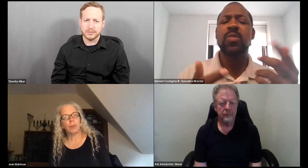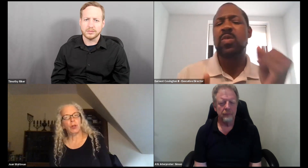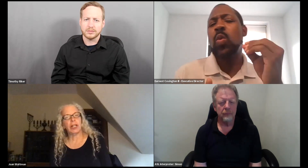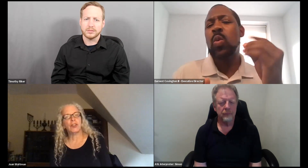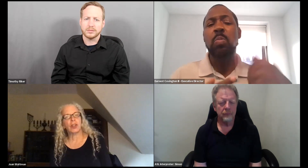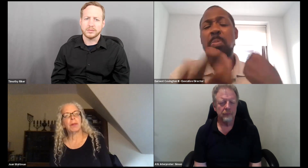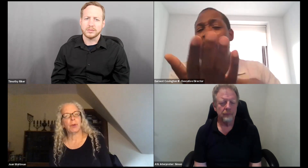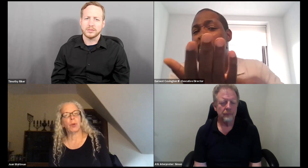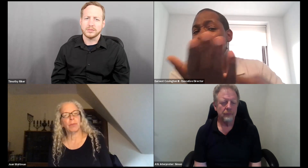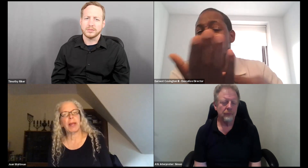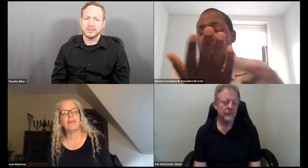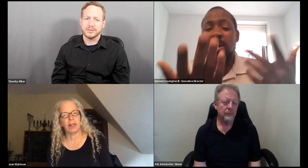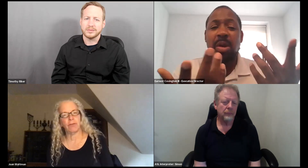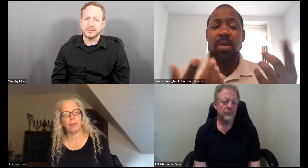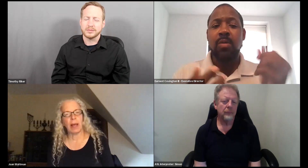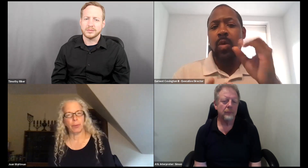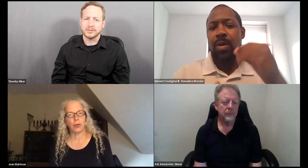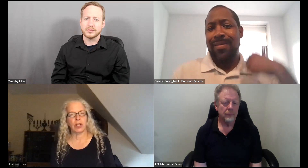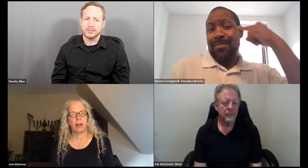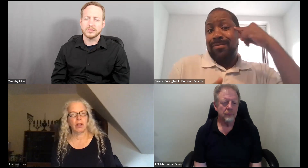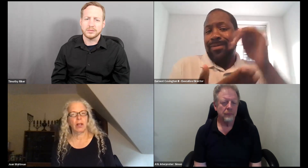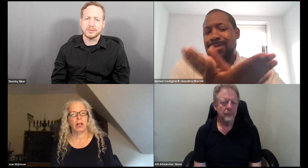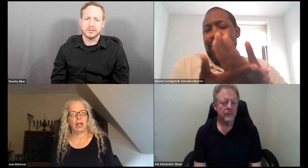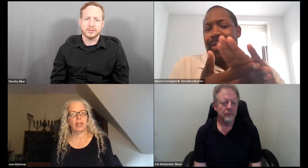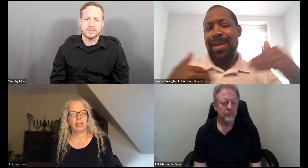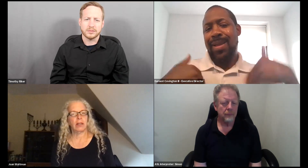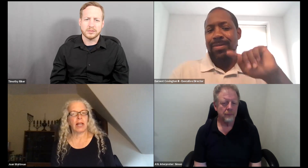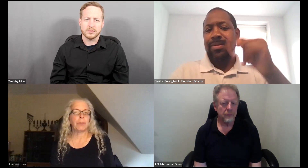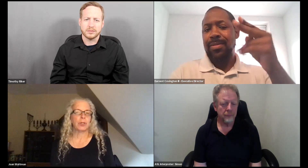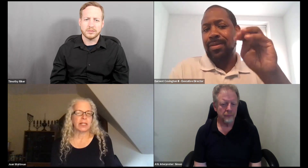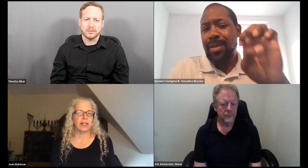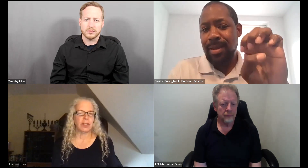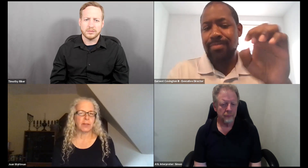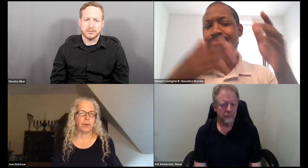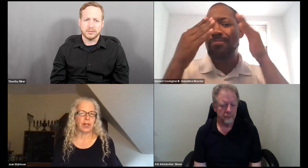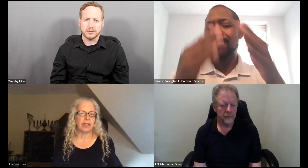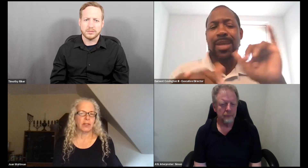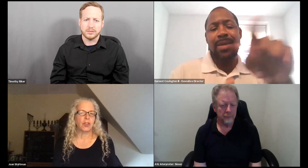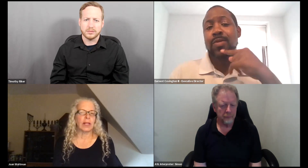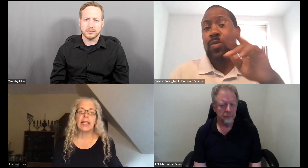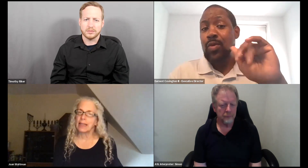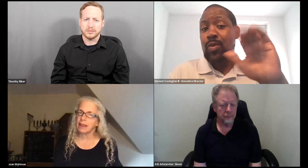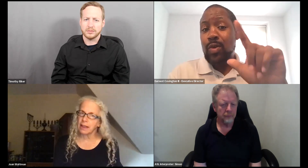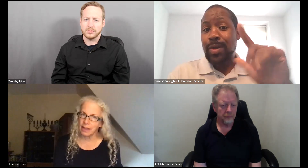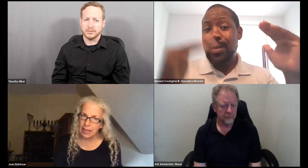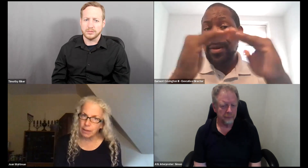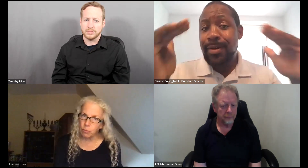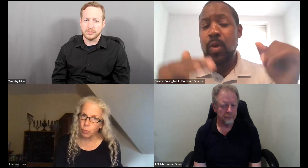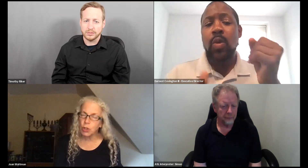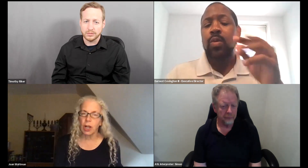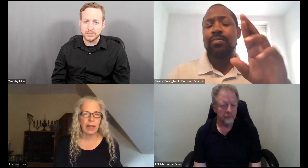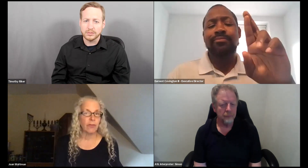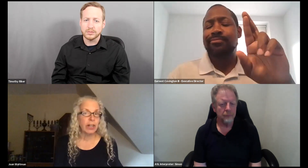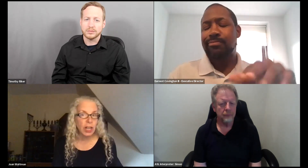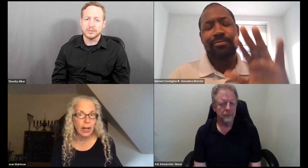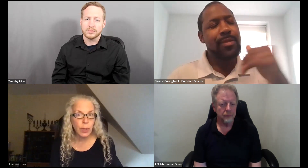general community so that people will benefit from that person, that person's lived experience. So I like the theme. We're